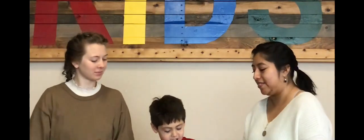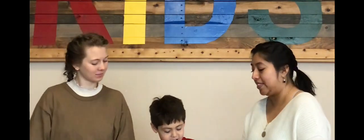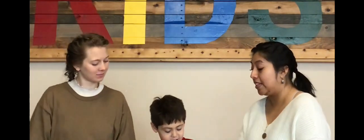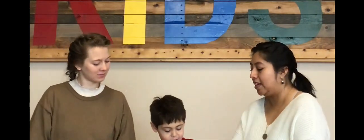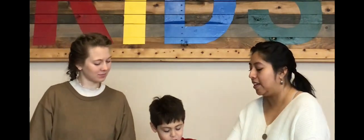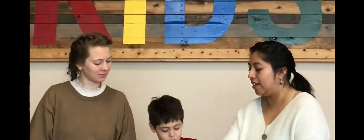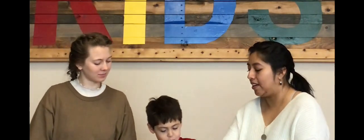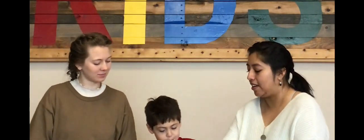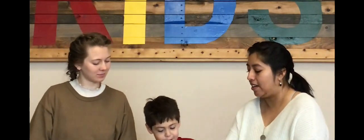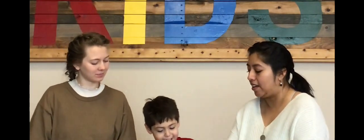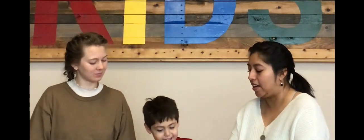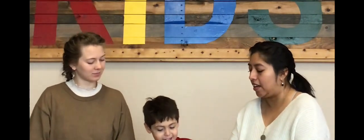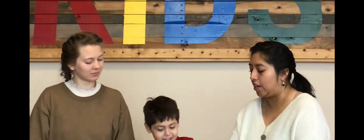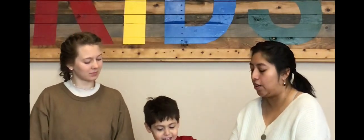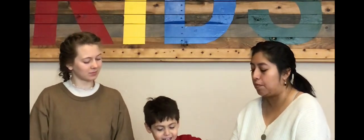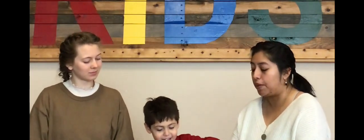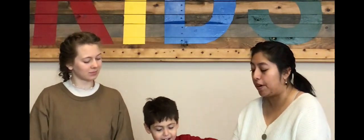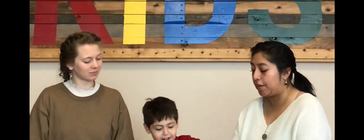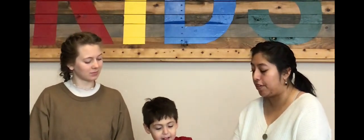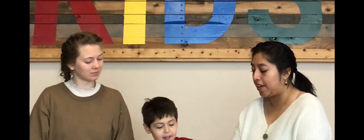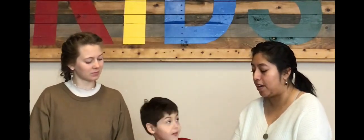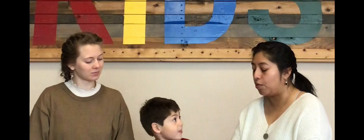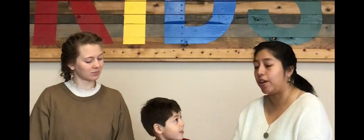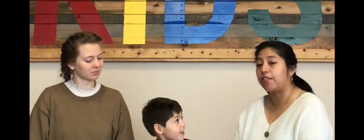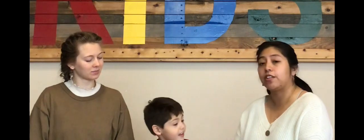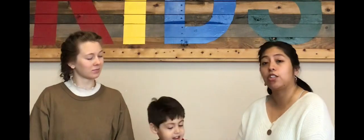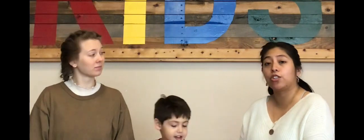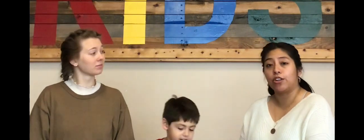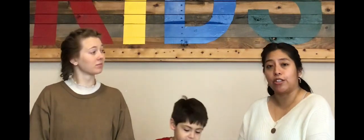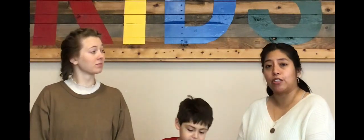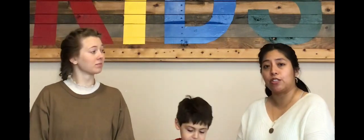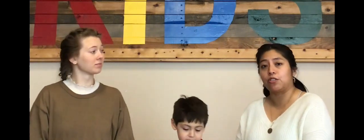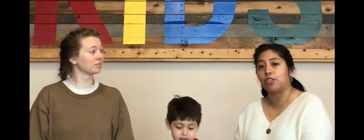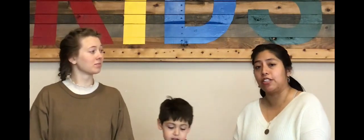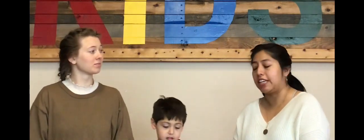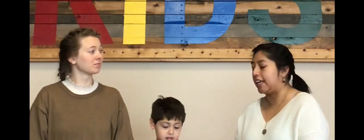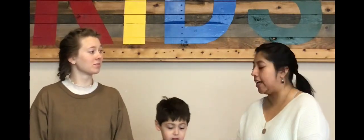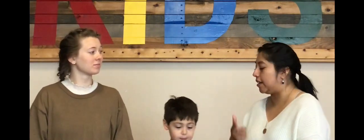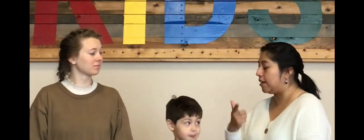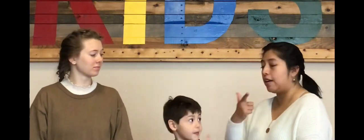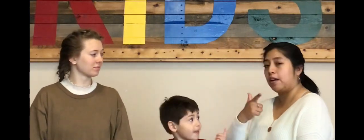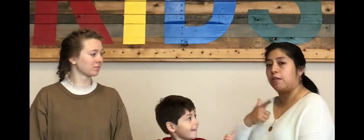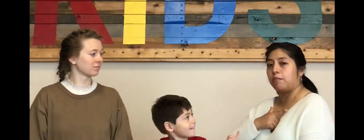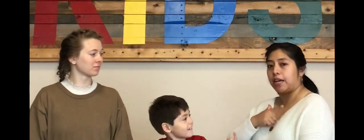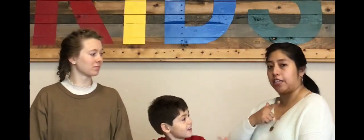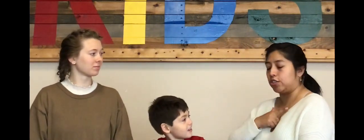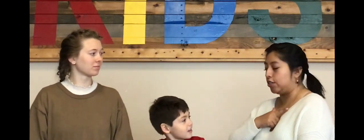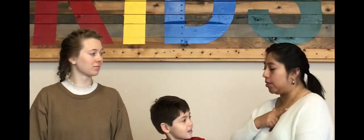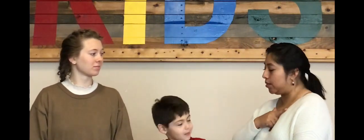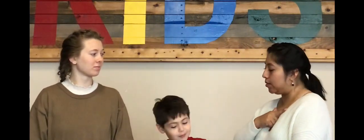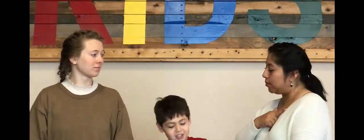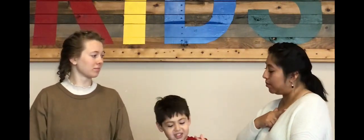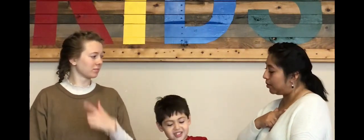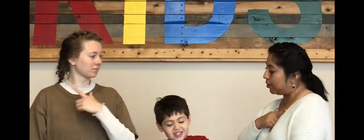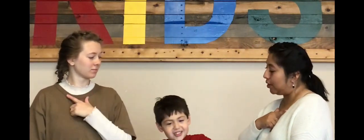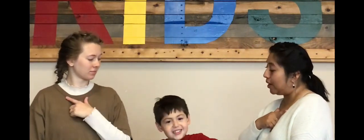And you can partner that with turn, so turn taking. My turn. My turn.